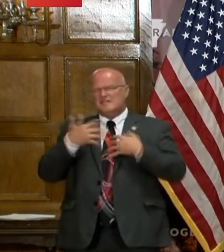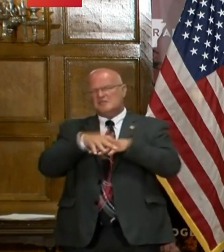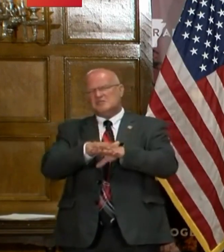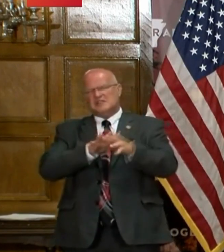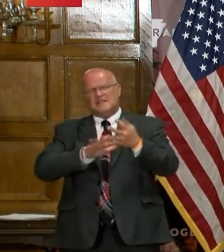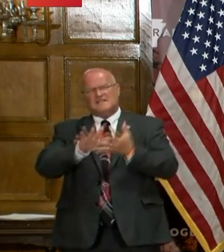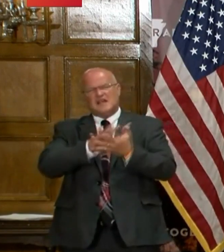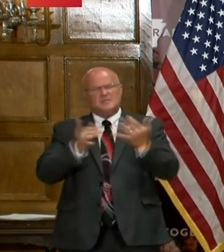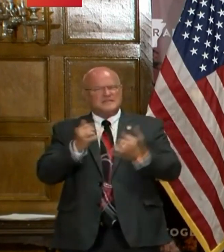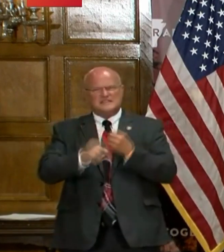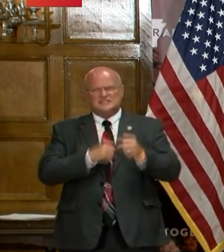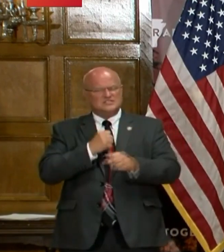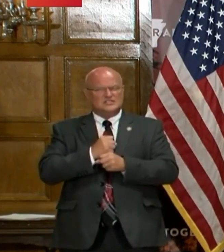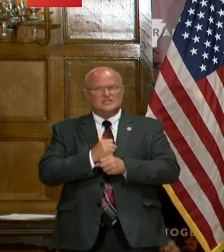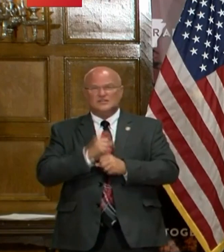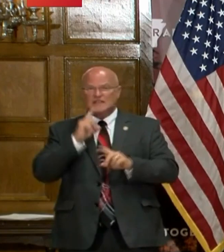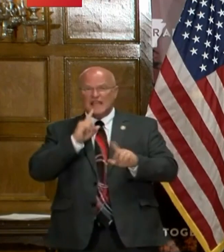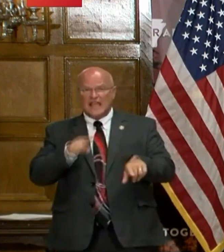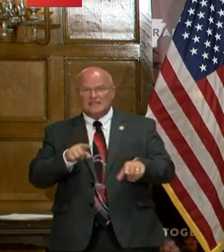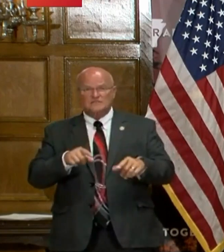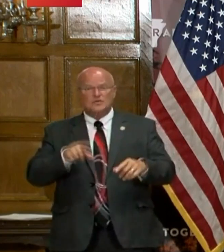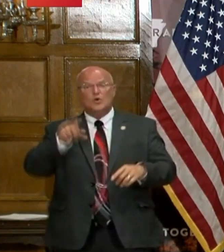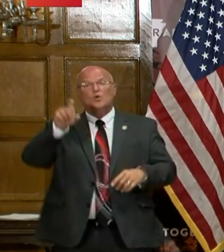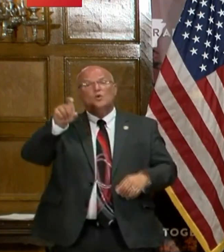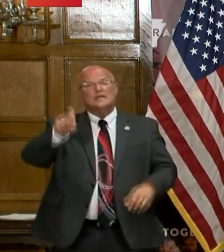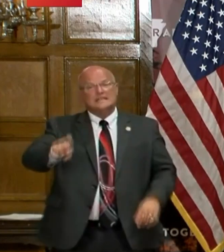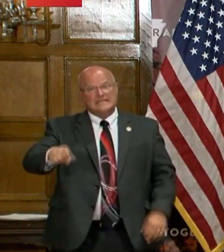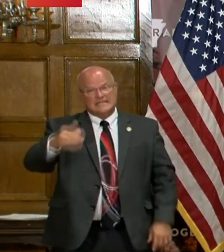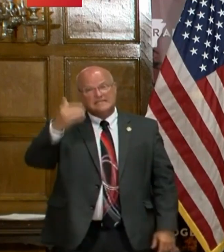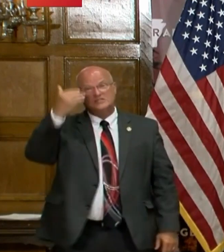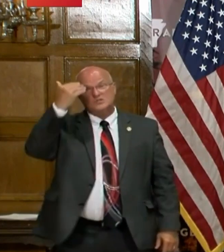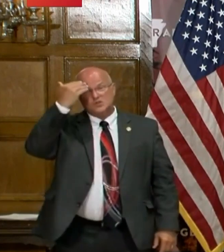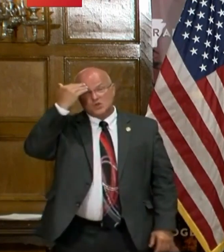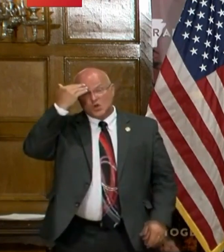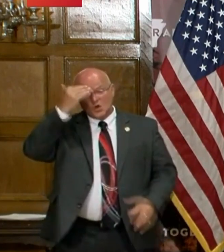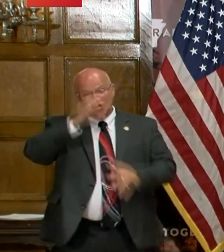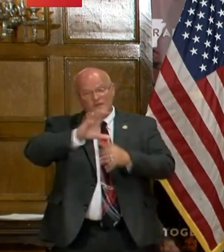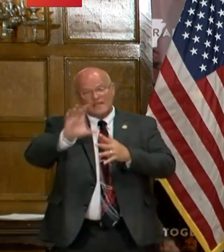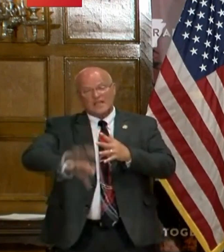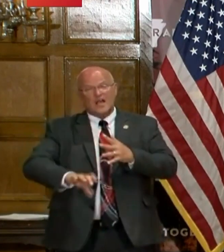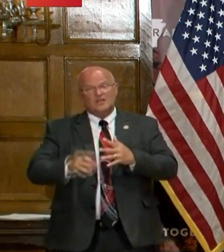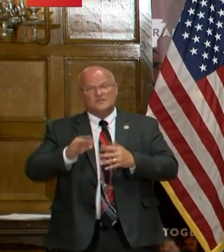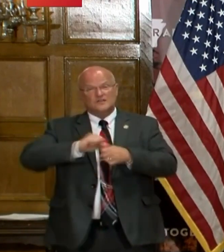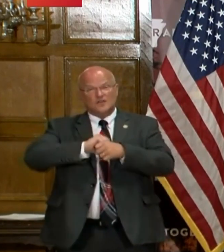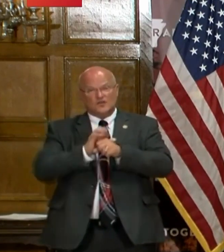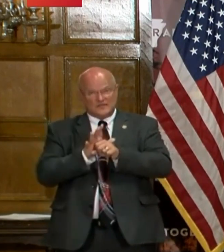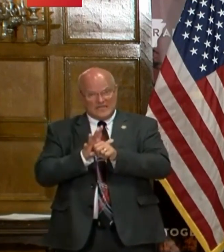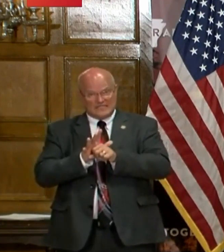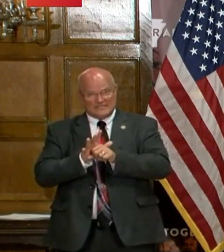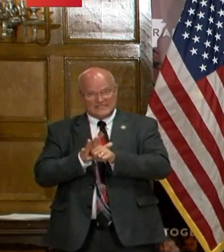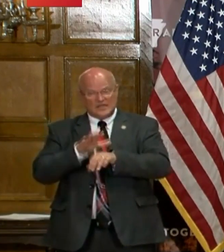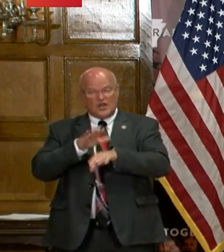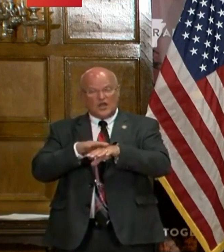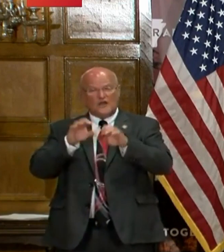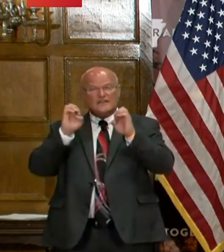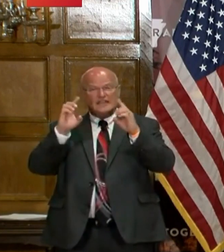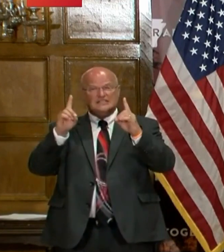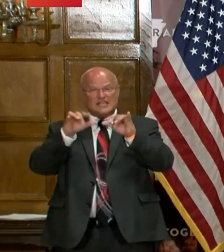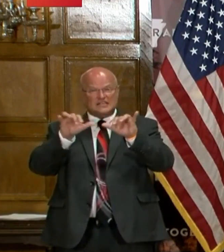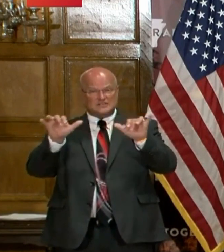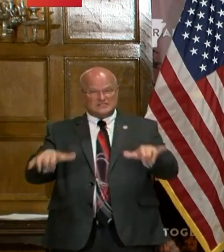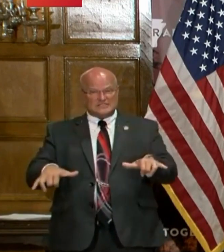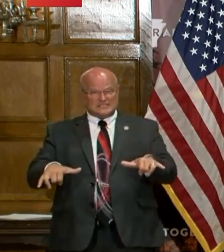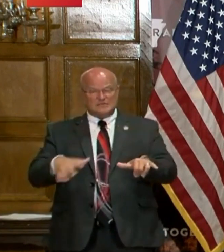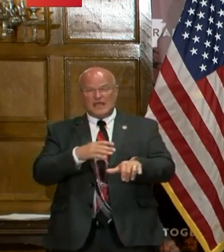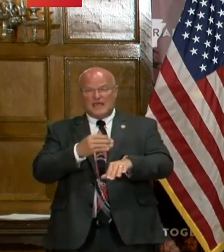blended environment this year. And the answer is we need to know. We need to know the consequence of COVID-19 on our educational system